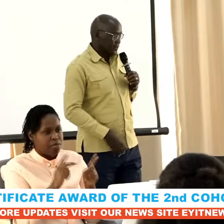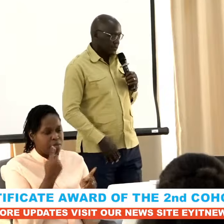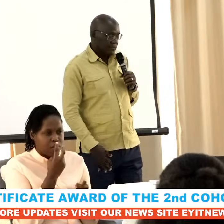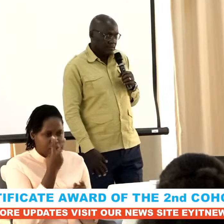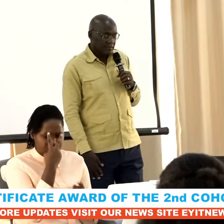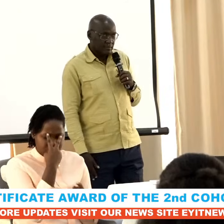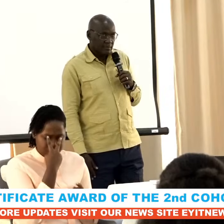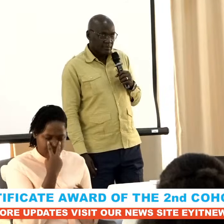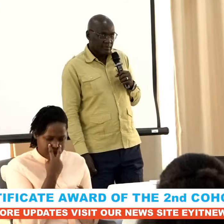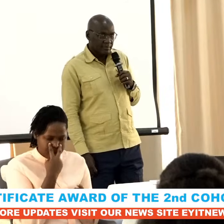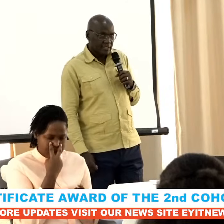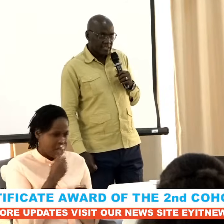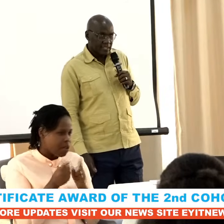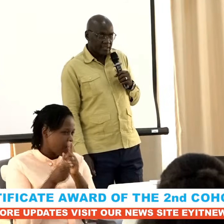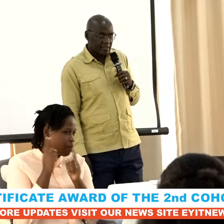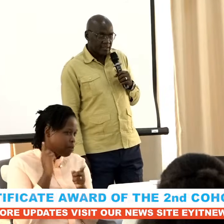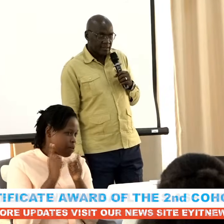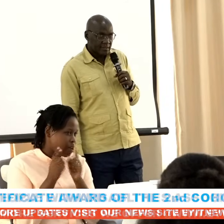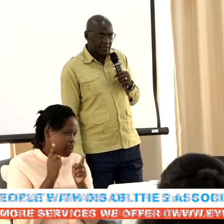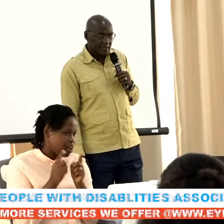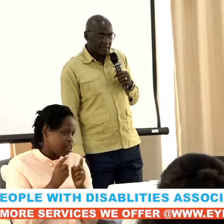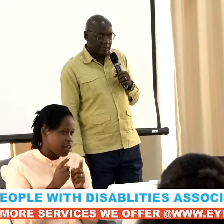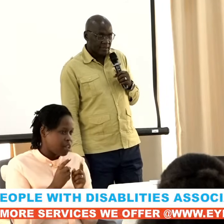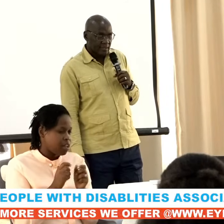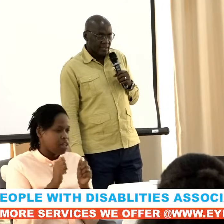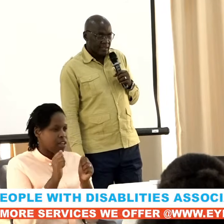10,000 meters,